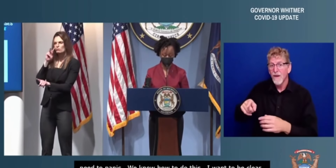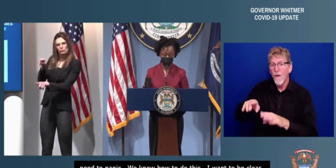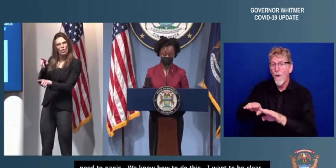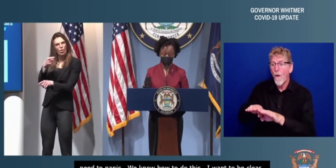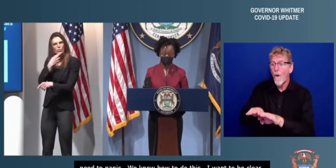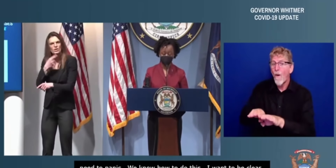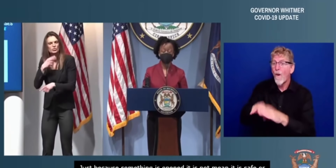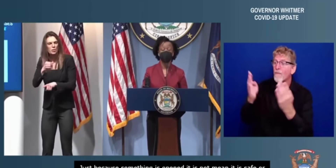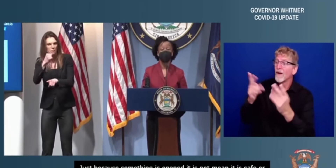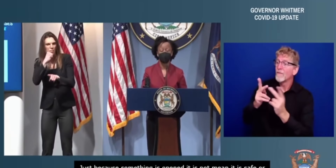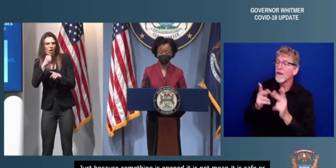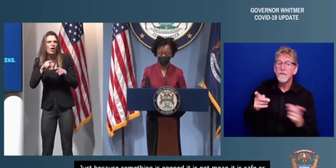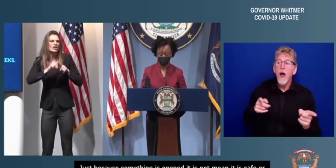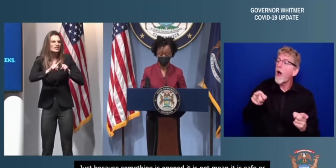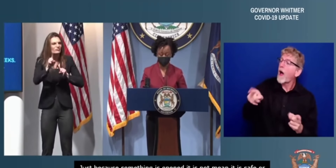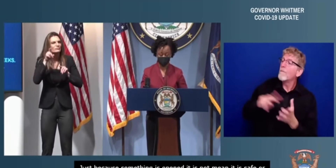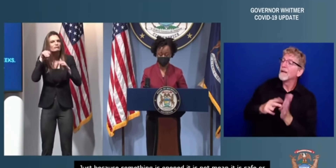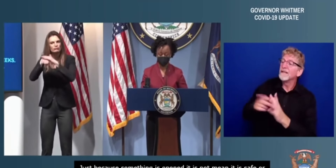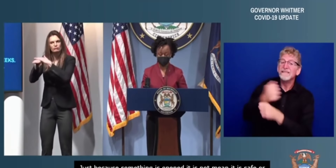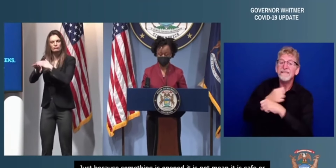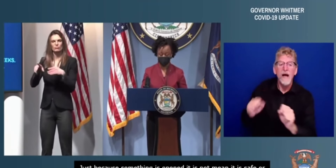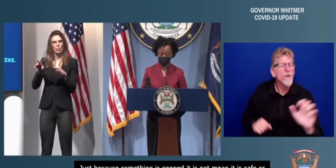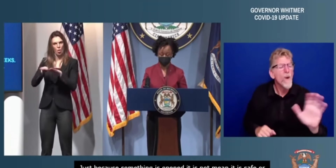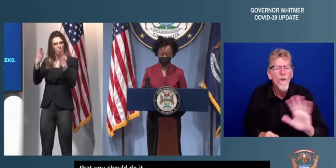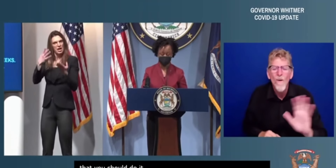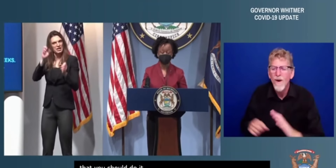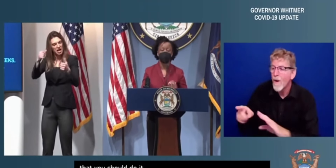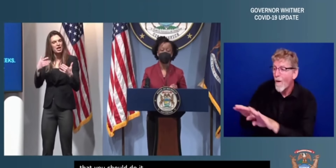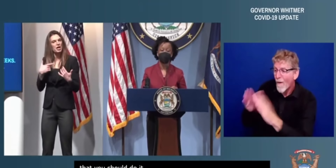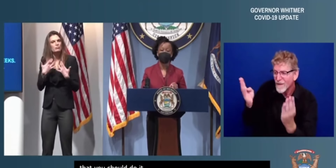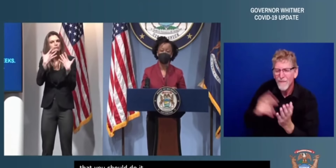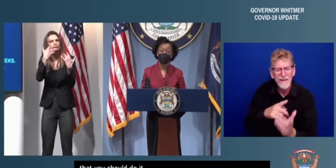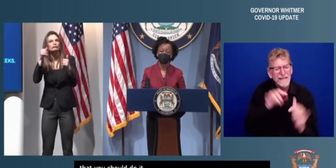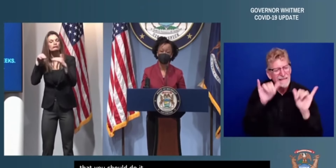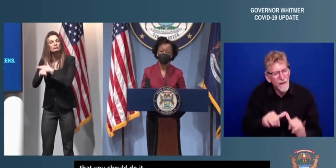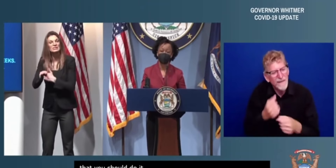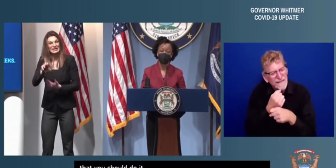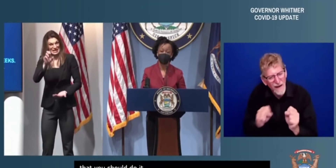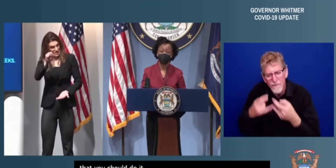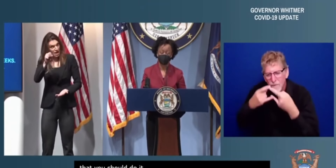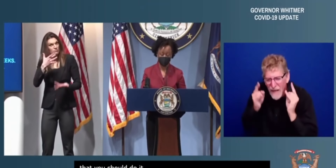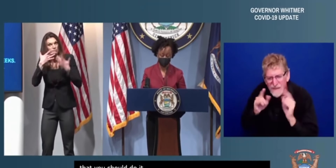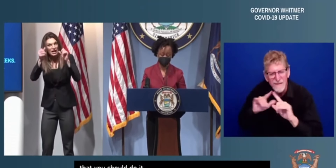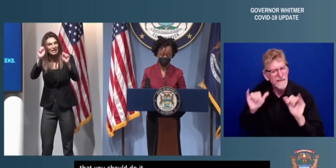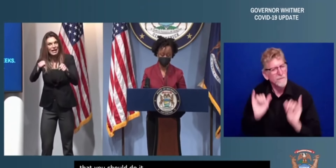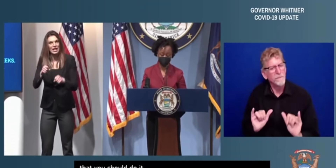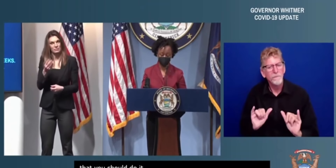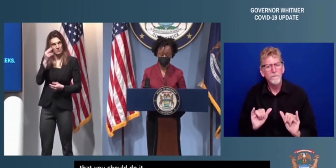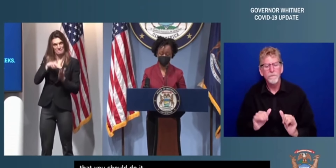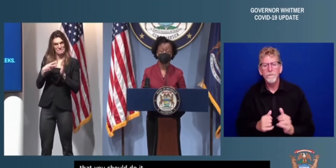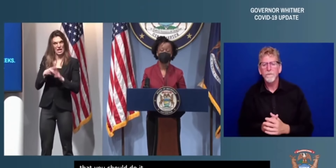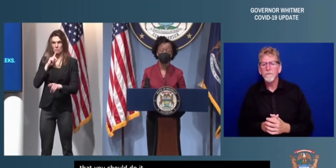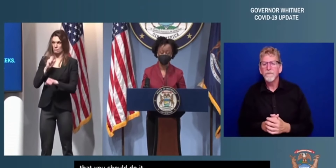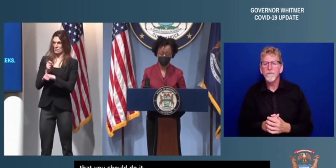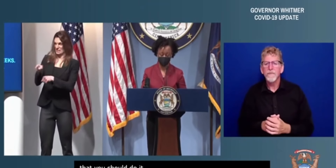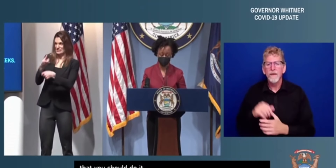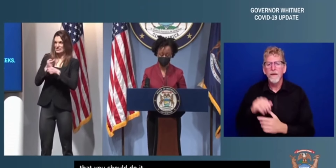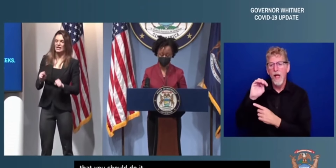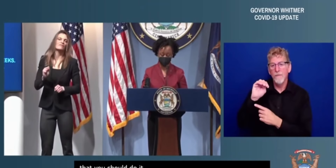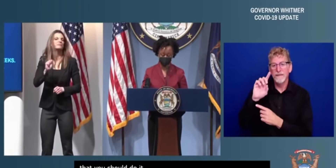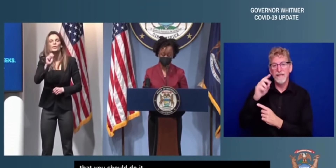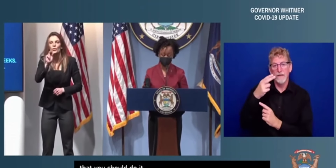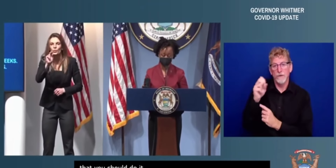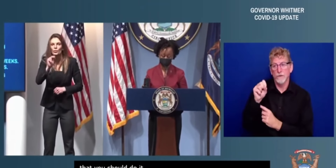it. Given where we are with our numbers, MDHHS recommends that all high schools pause in-person learning for 2